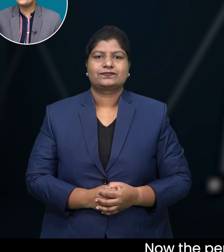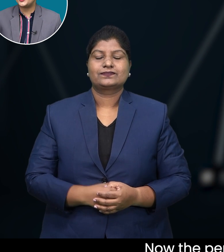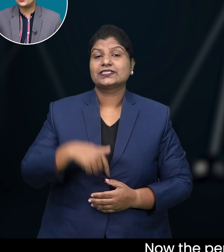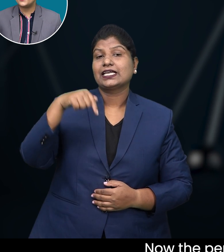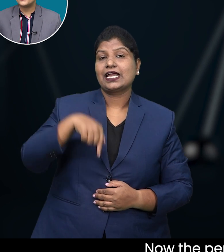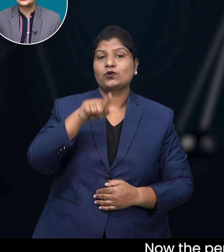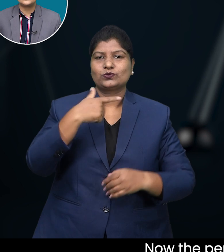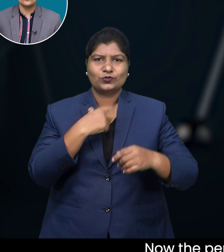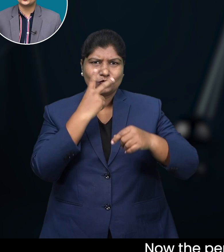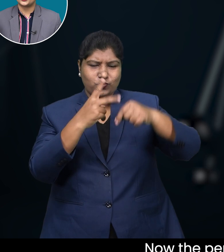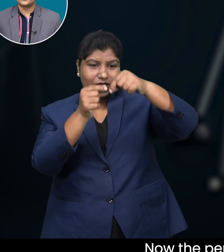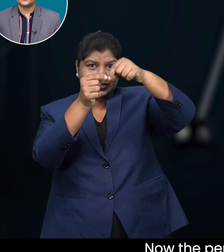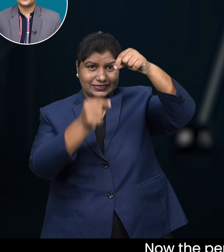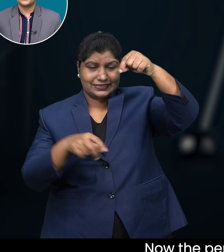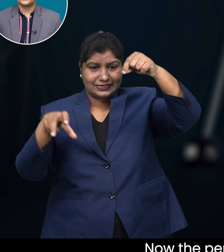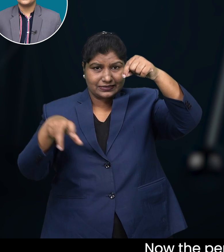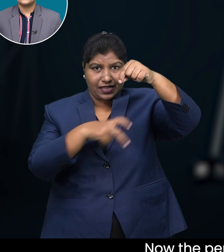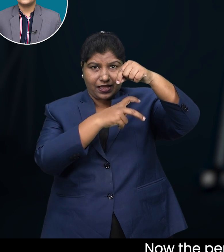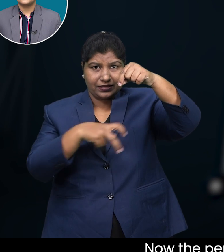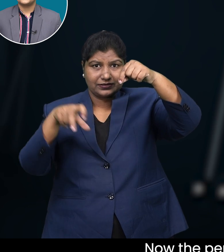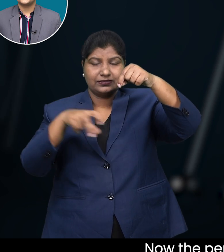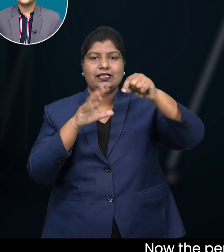Now the pendulum is in motion.